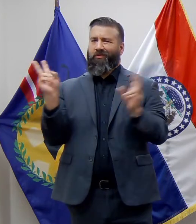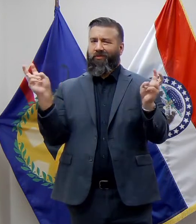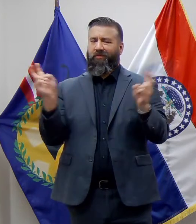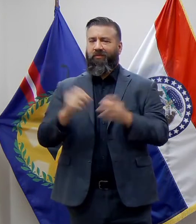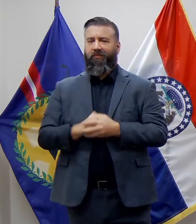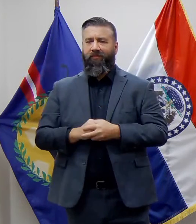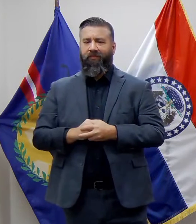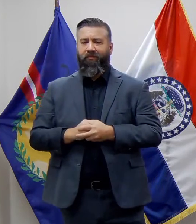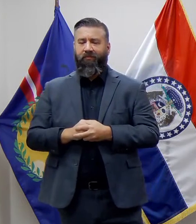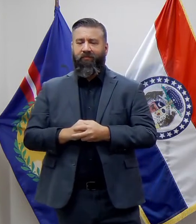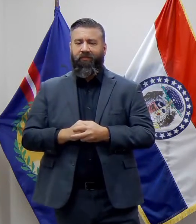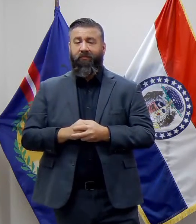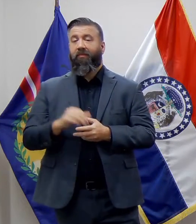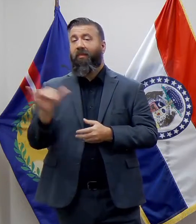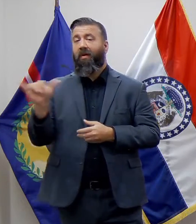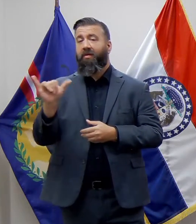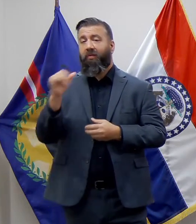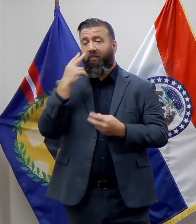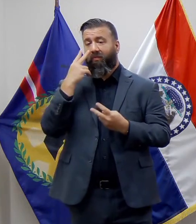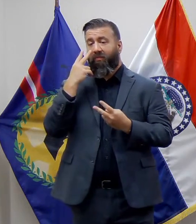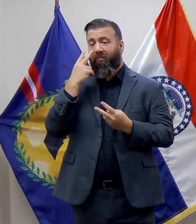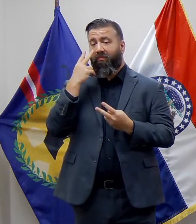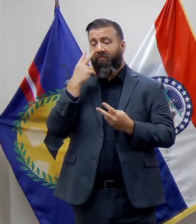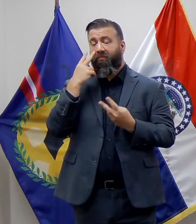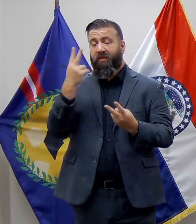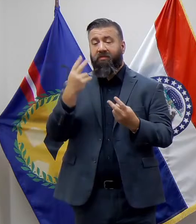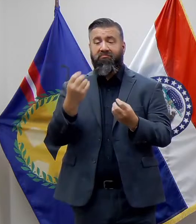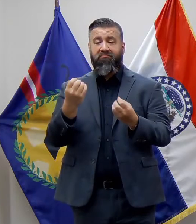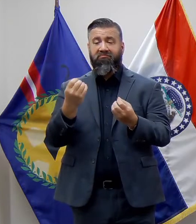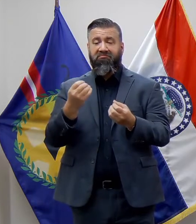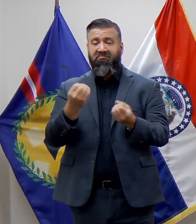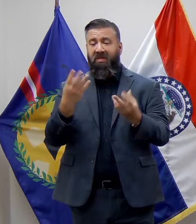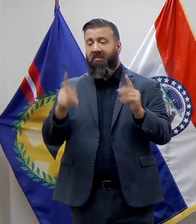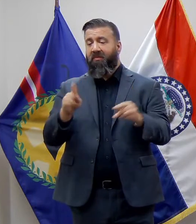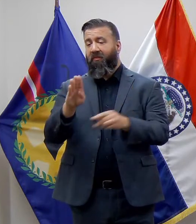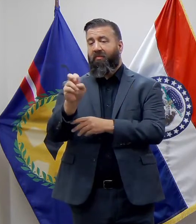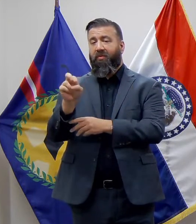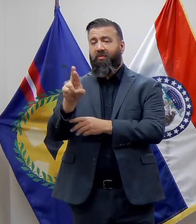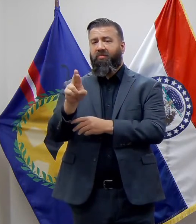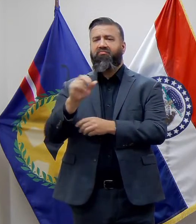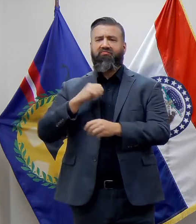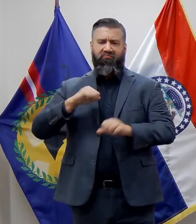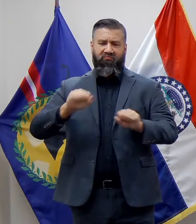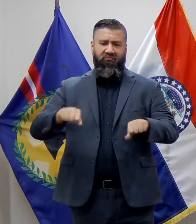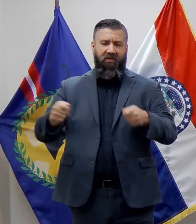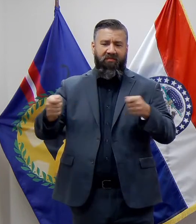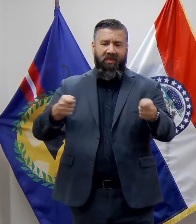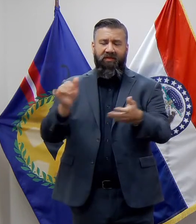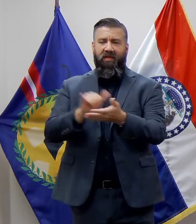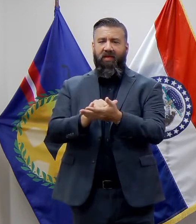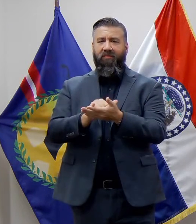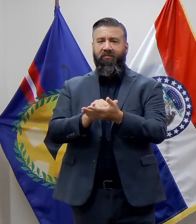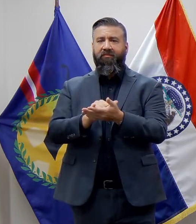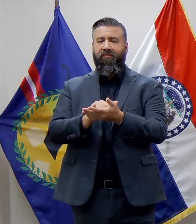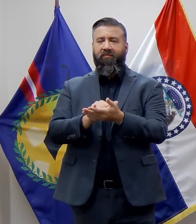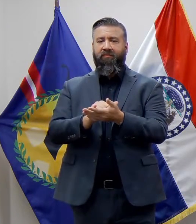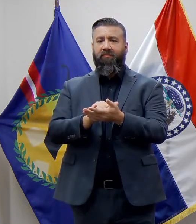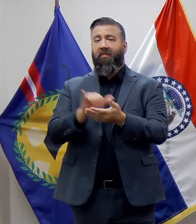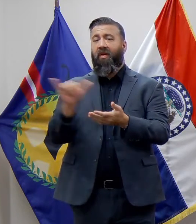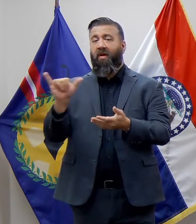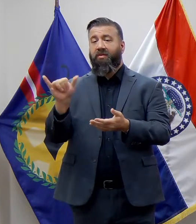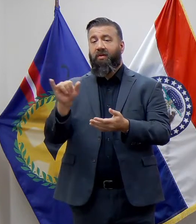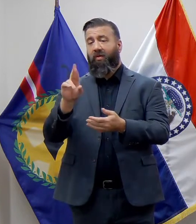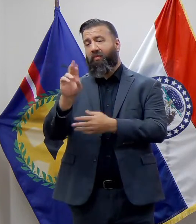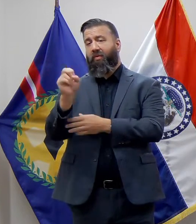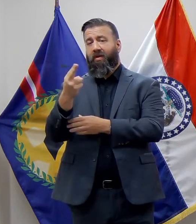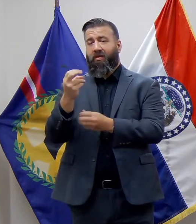rush that we expect and that we have seen from boosters. We've been able to manage that. and the rush that we expect from kids in the 5 to